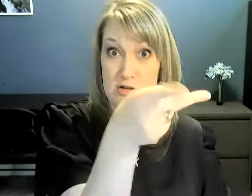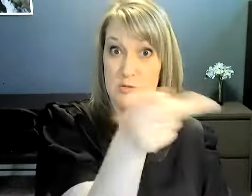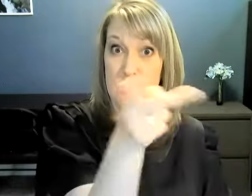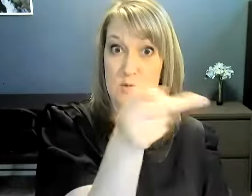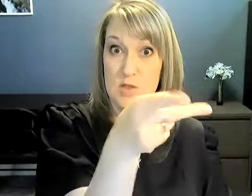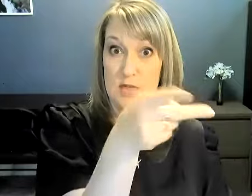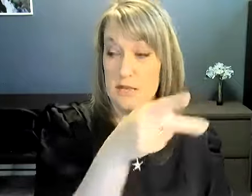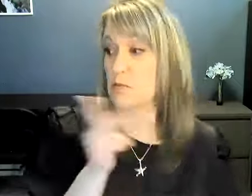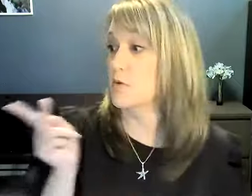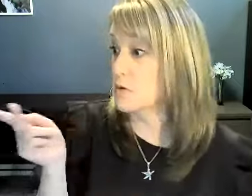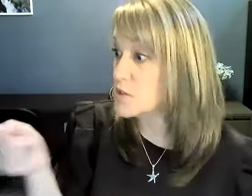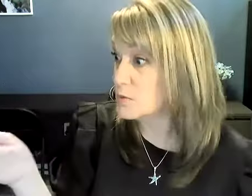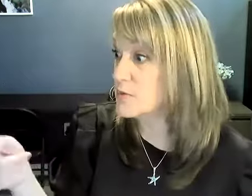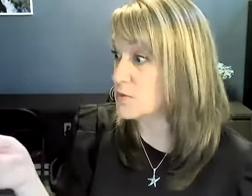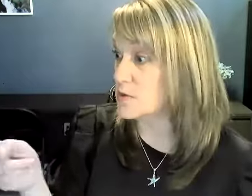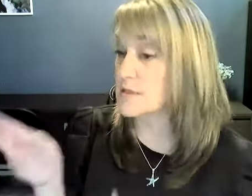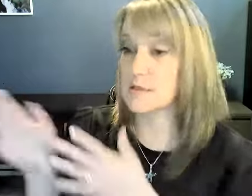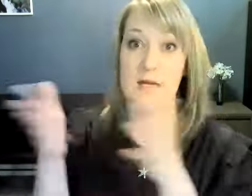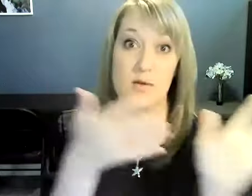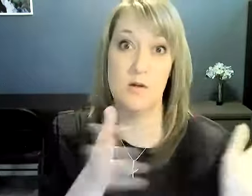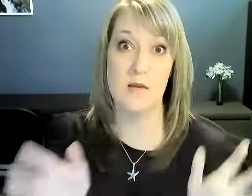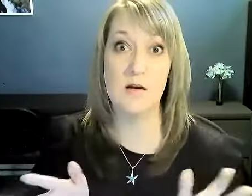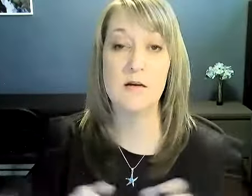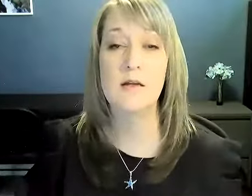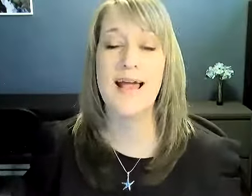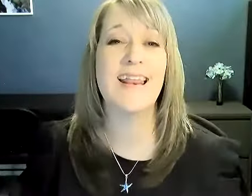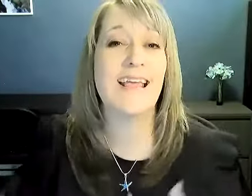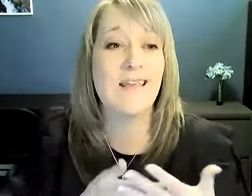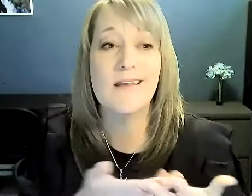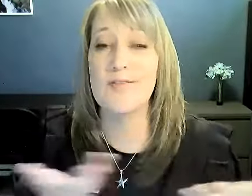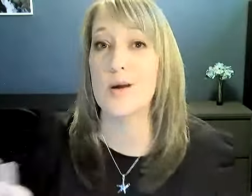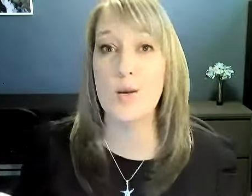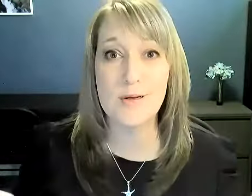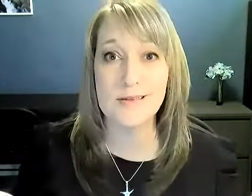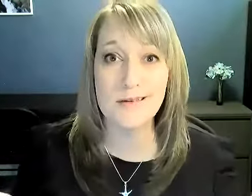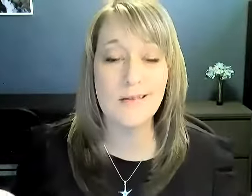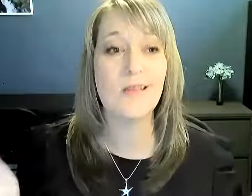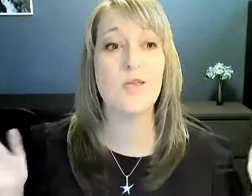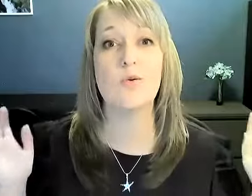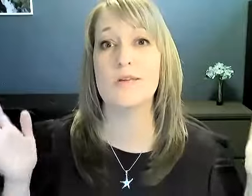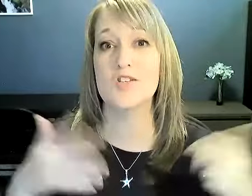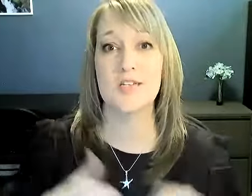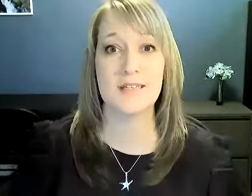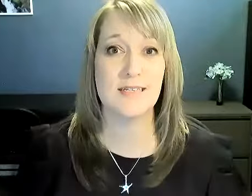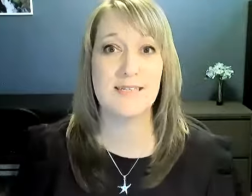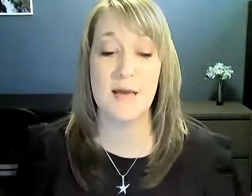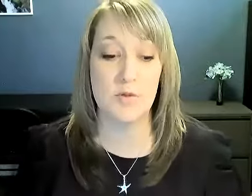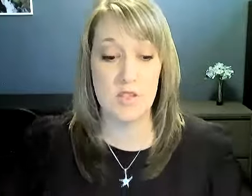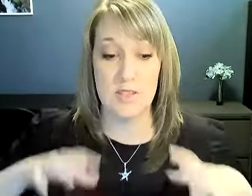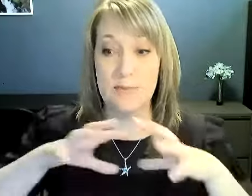two of you would do this, or the two of you would do this, depending on where they are. And again, if they're not present, you can just establish, set up